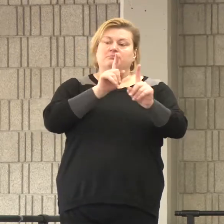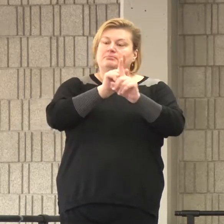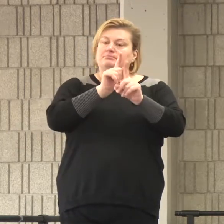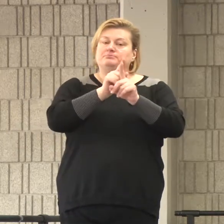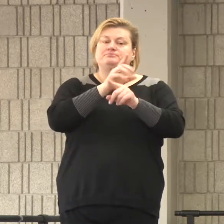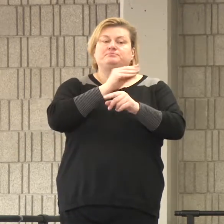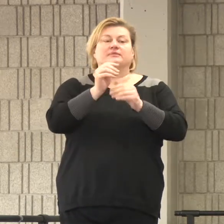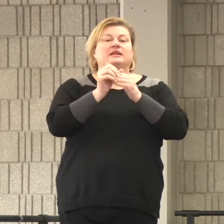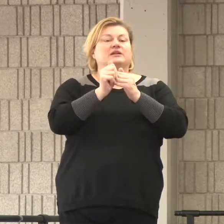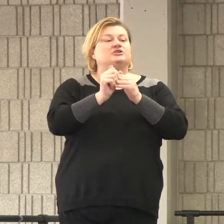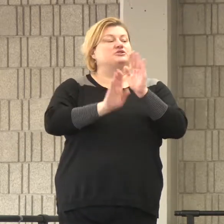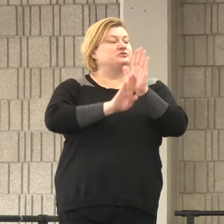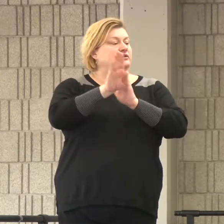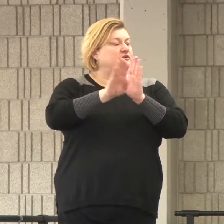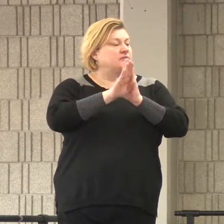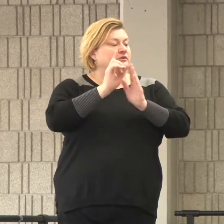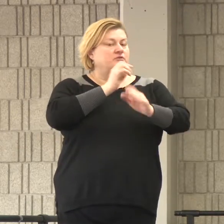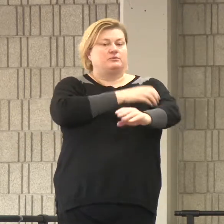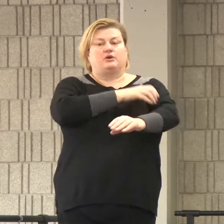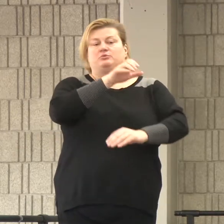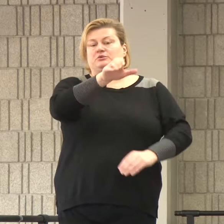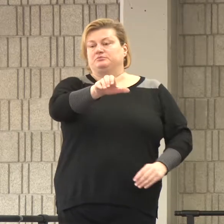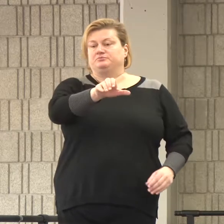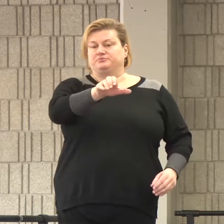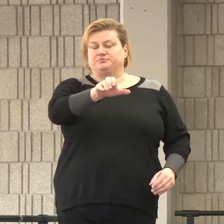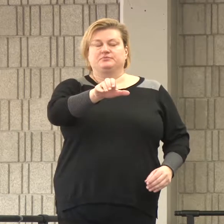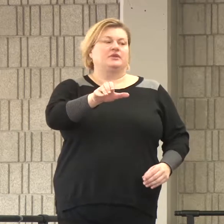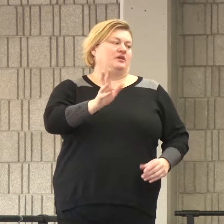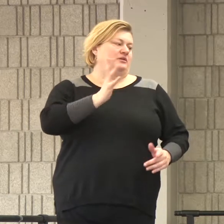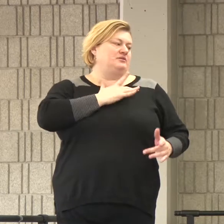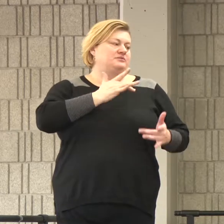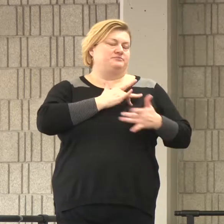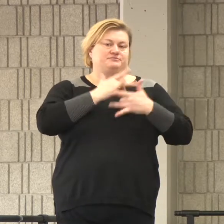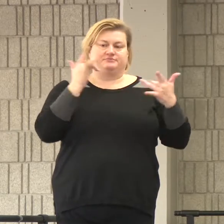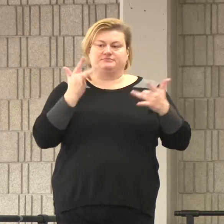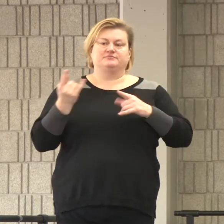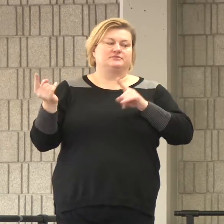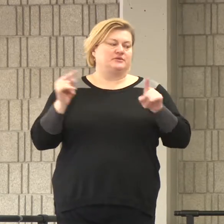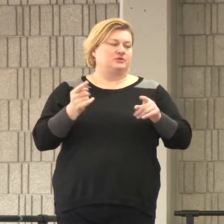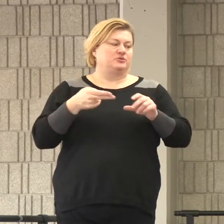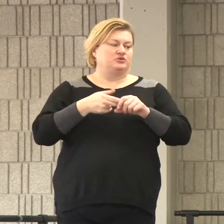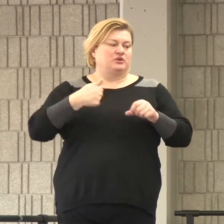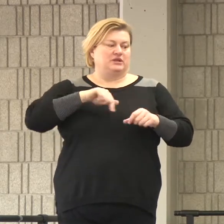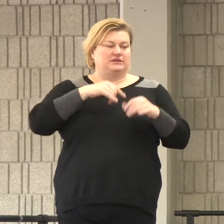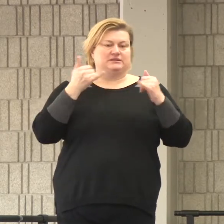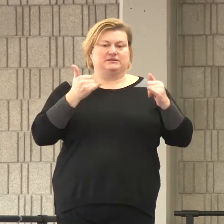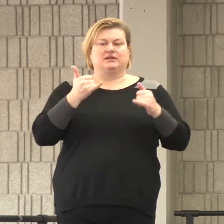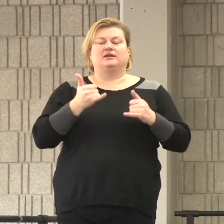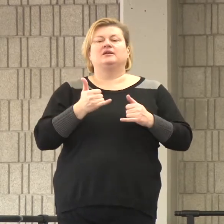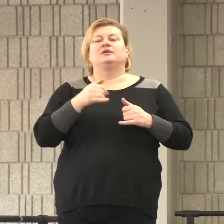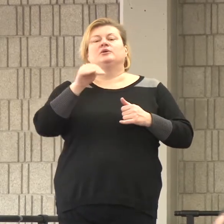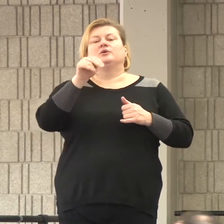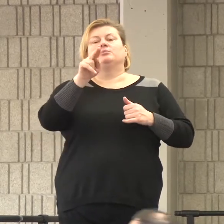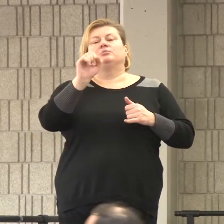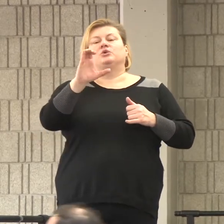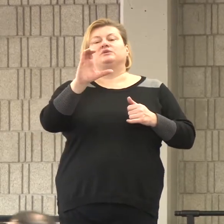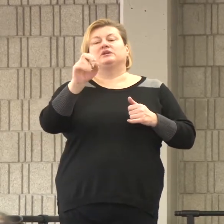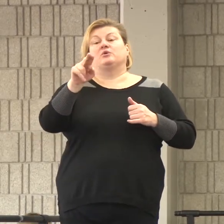leadership development and empowerment. We are delighted that they could join us today. Music One. Please